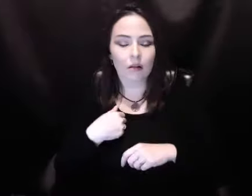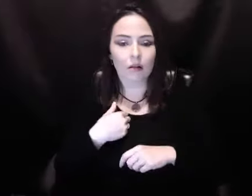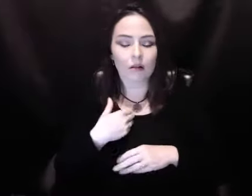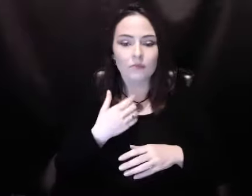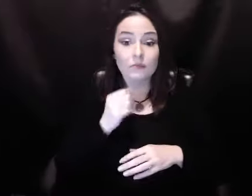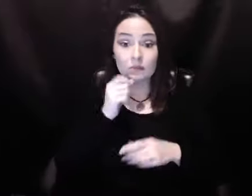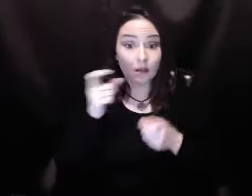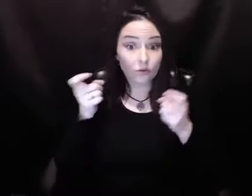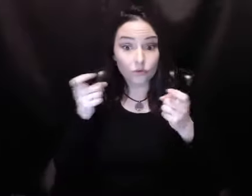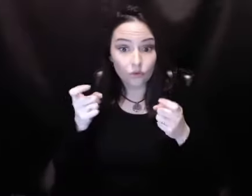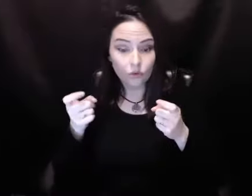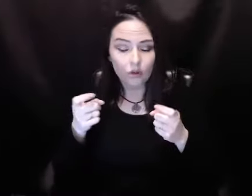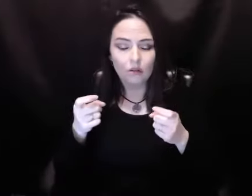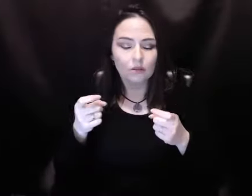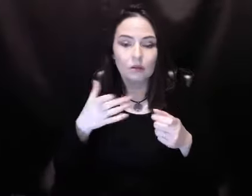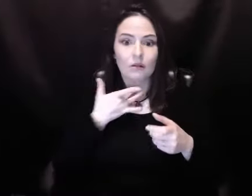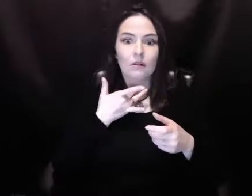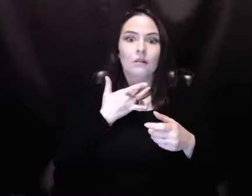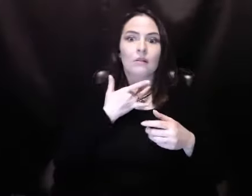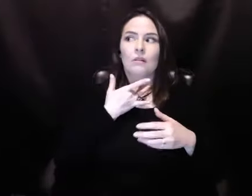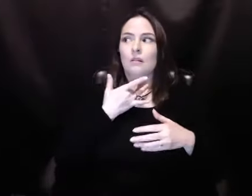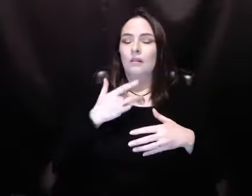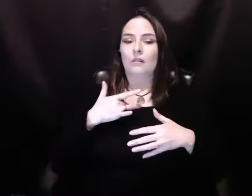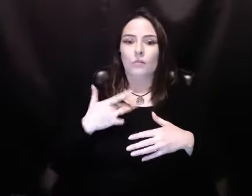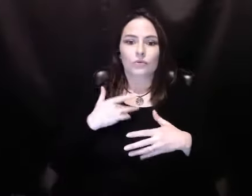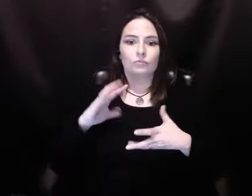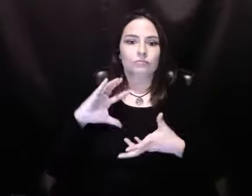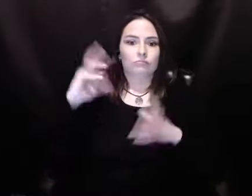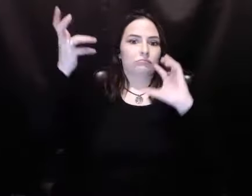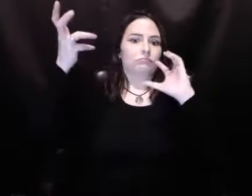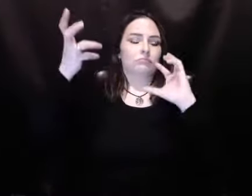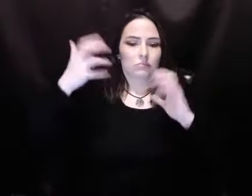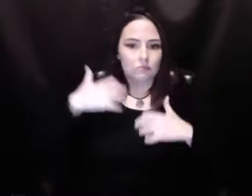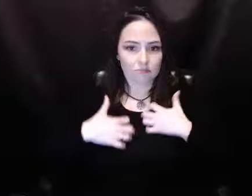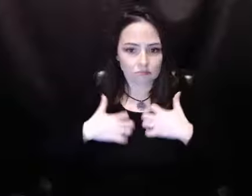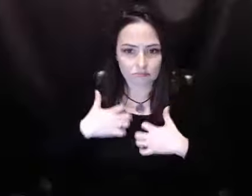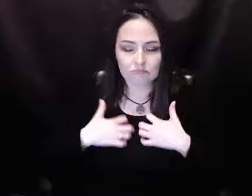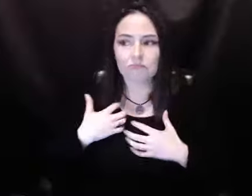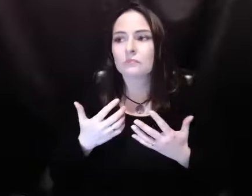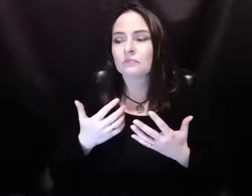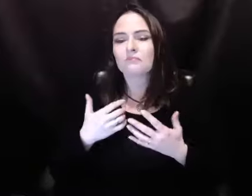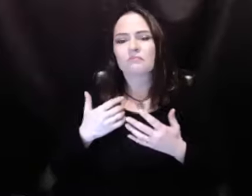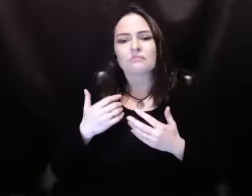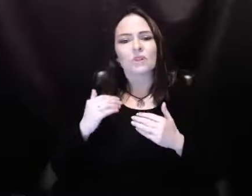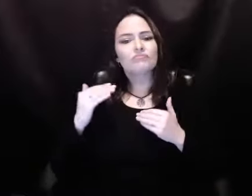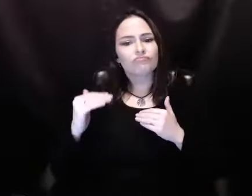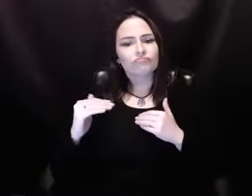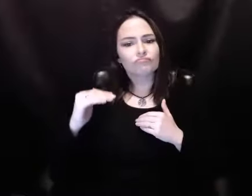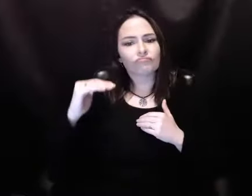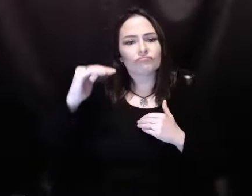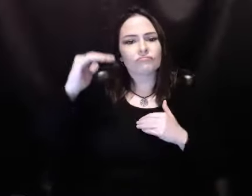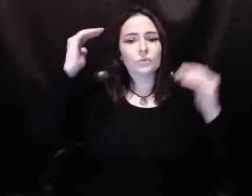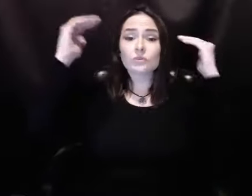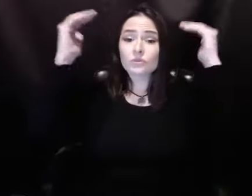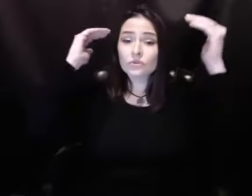control. I tried to control my father's drinking as well as the other members of my family. Everything had